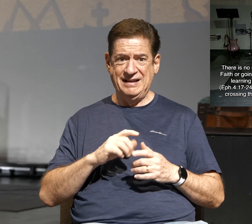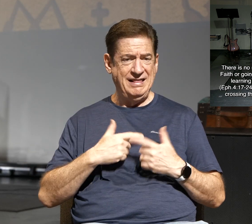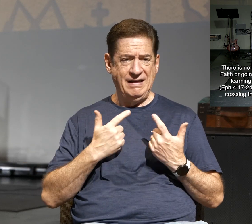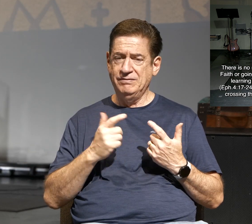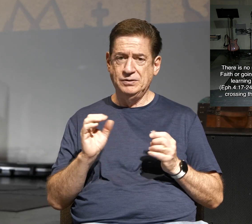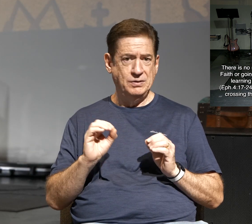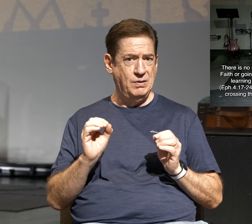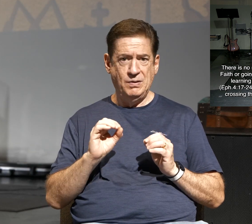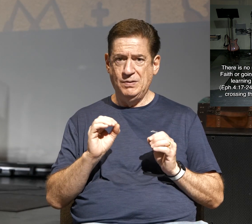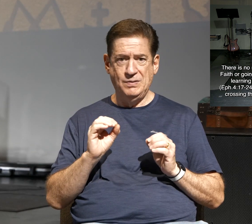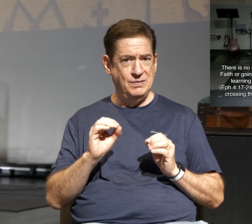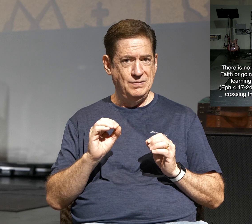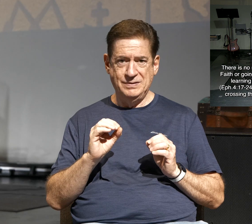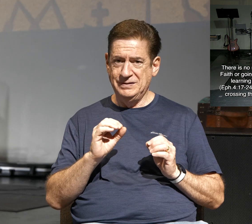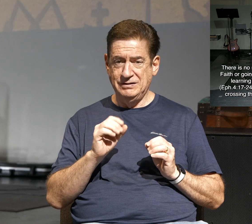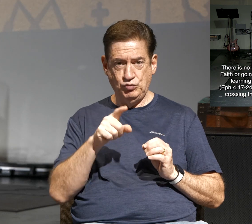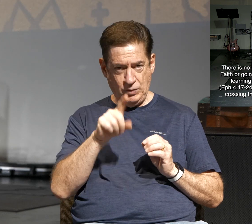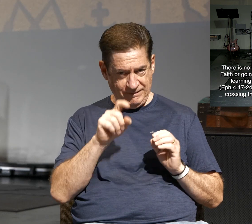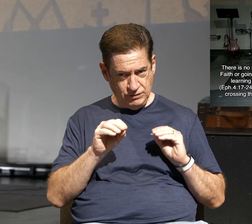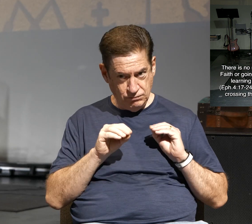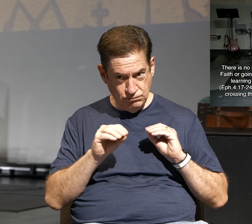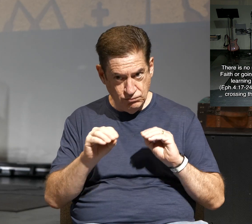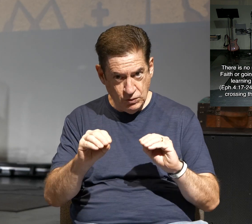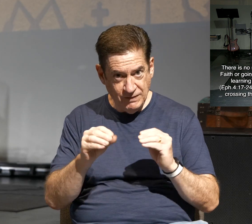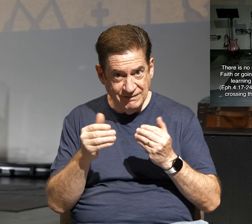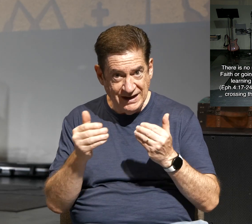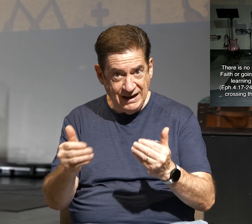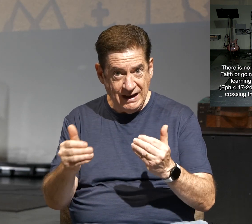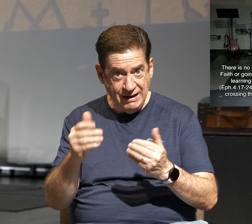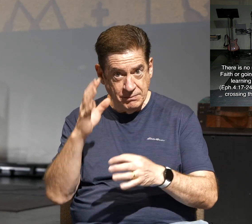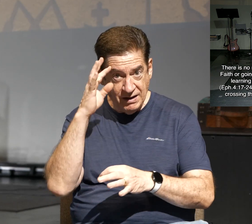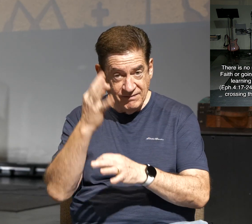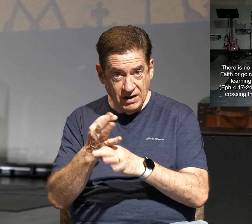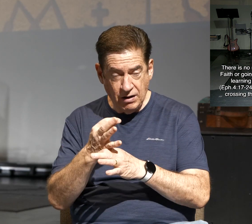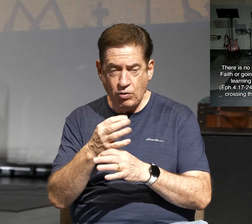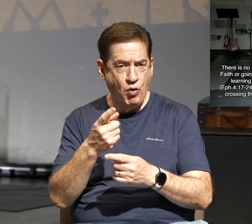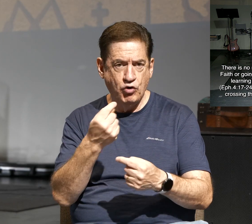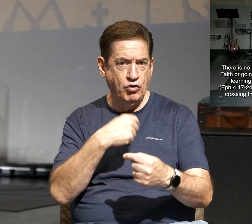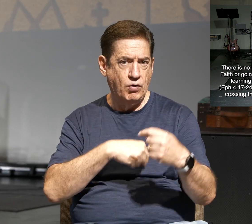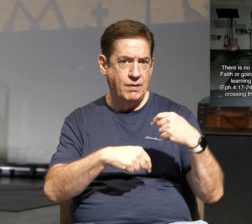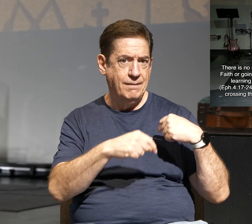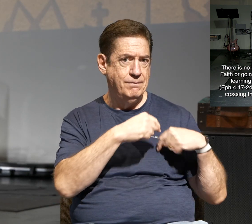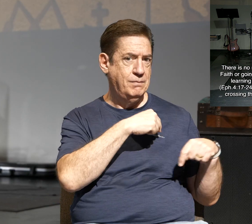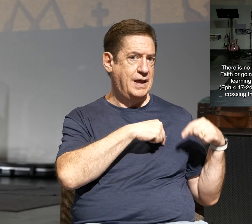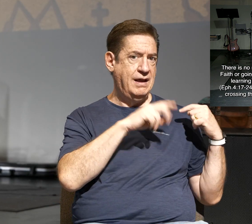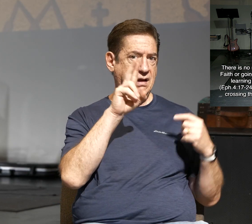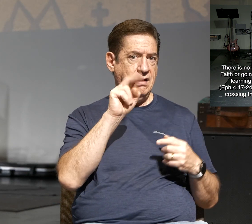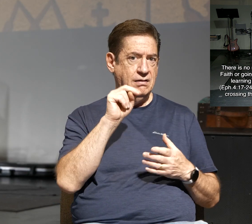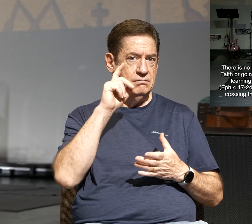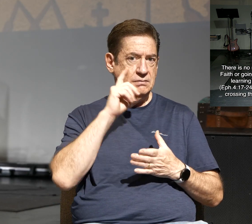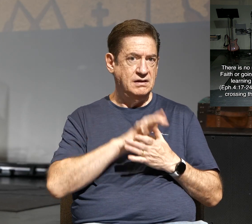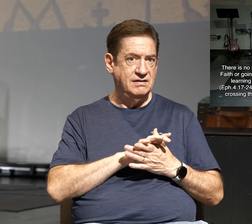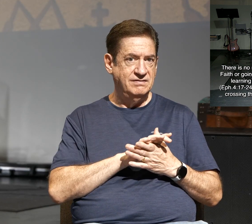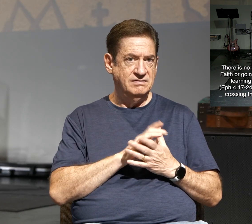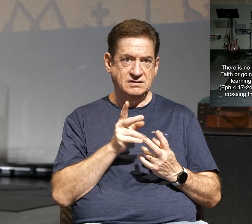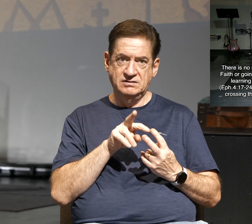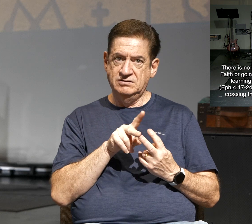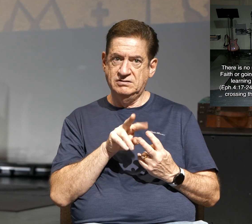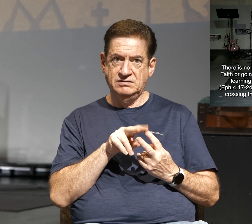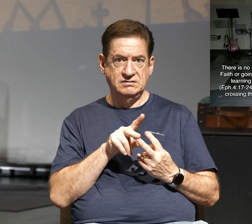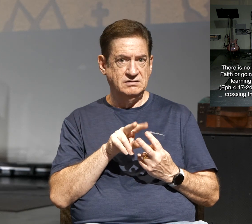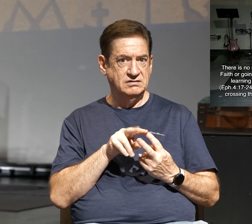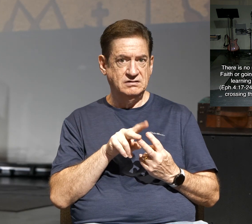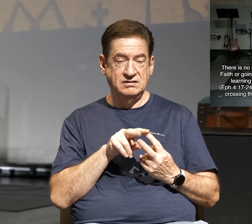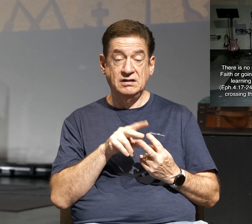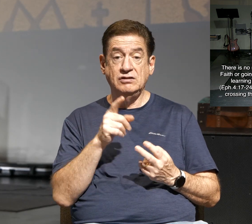moving ahead by faith or going back in unbelief. Now, what's crazy is they